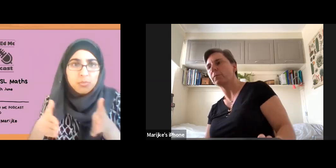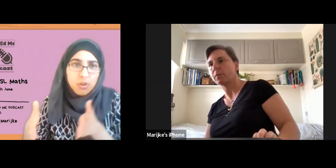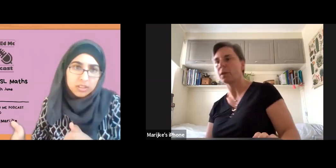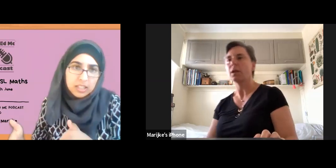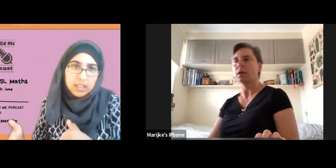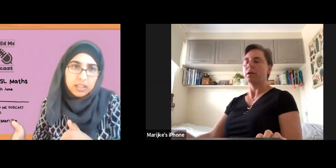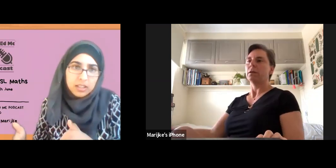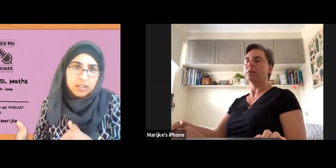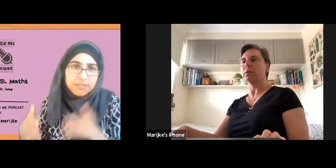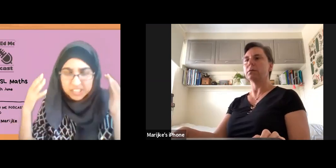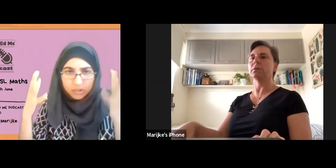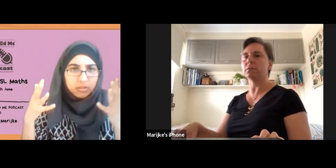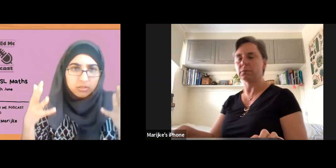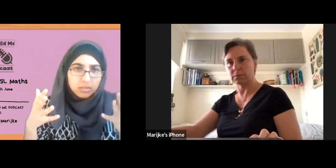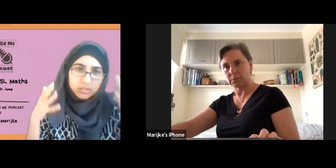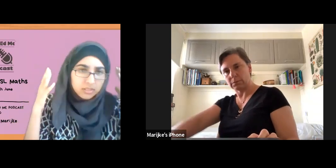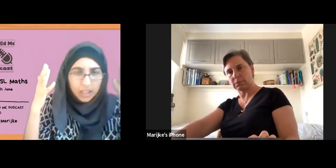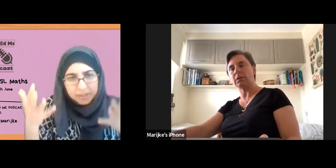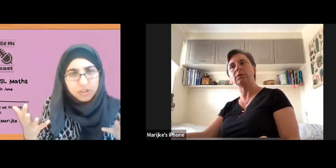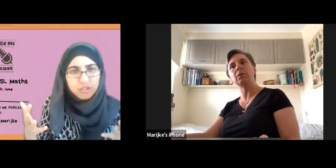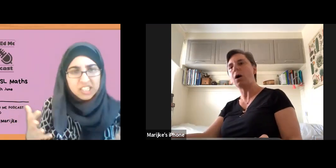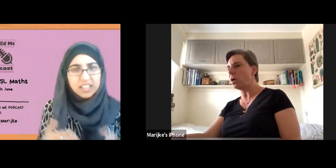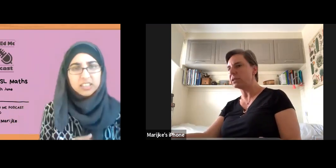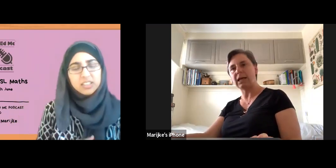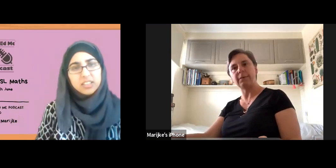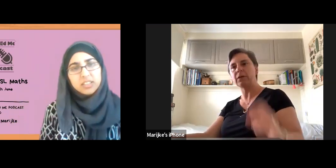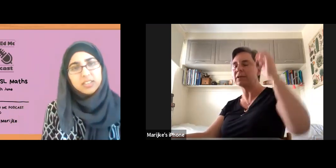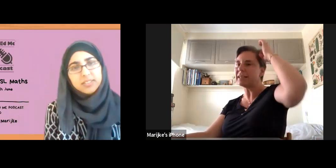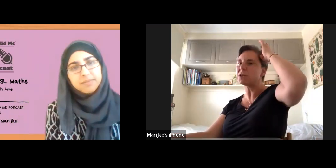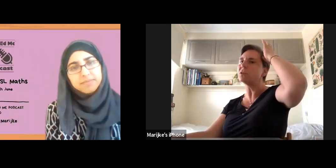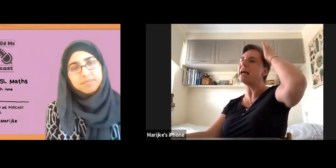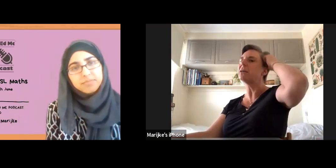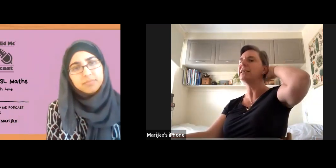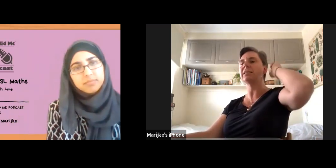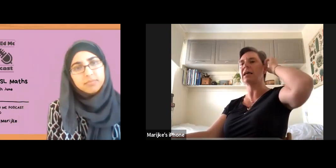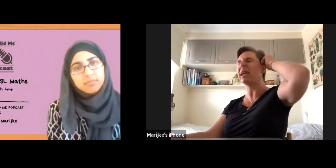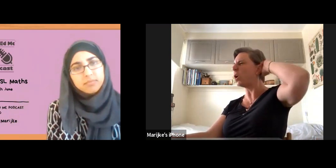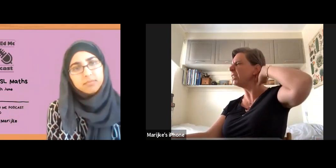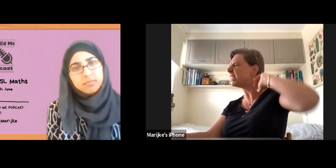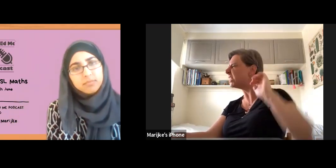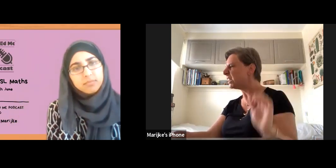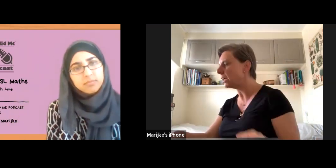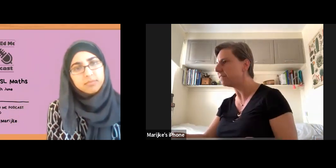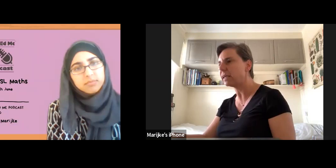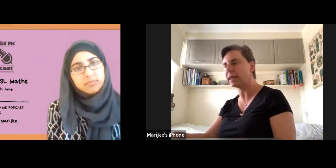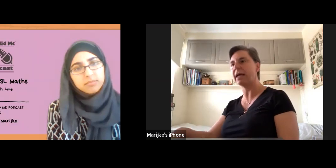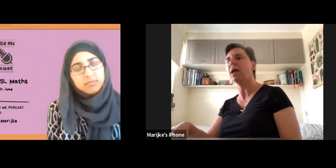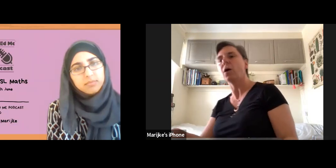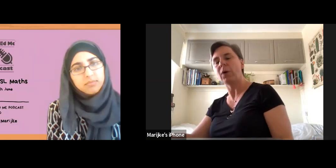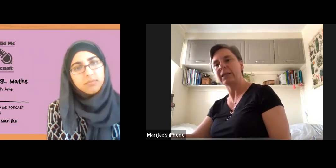what the physical image looks Not like? all the time. No, that's called iconicity, I think. Yeah, when it